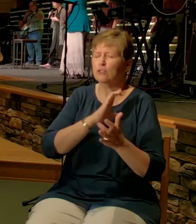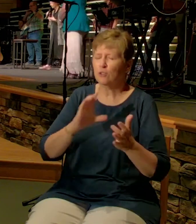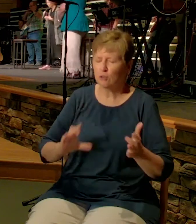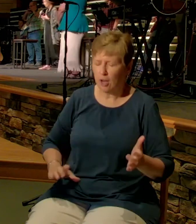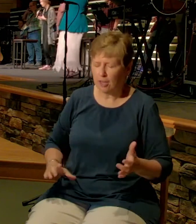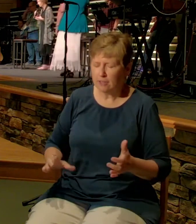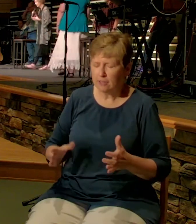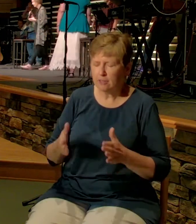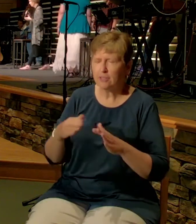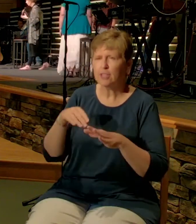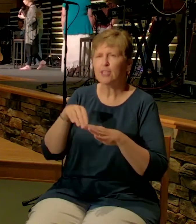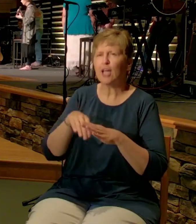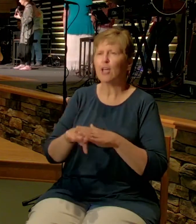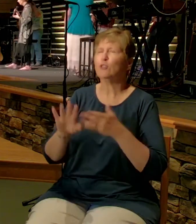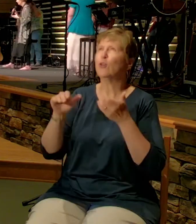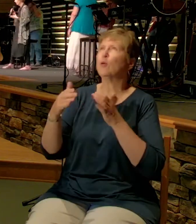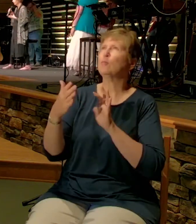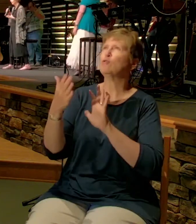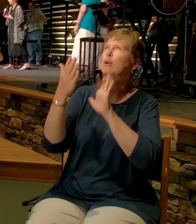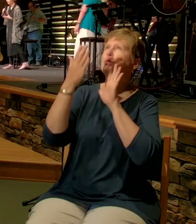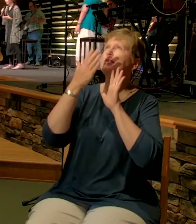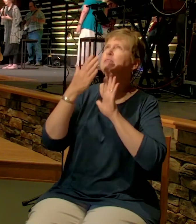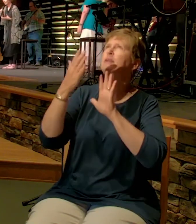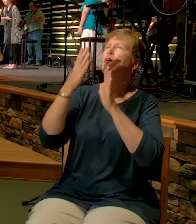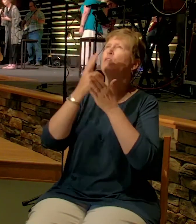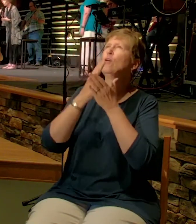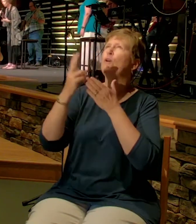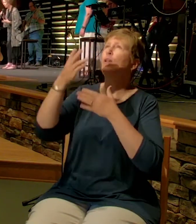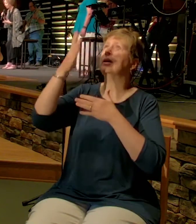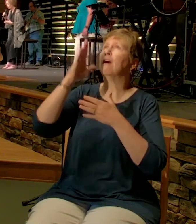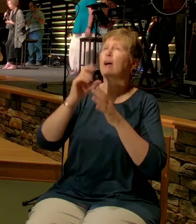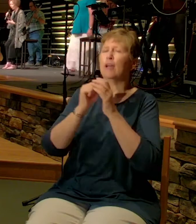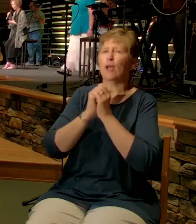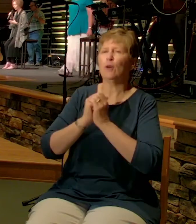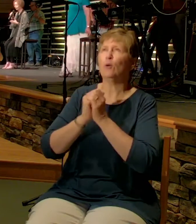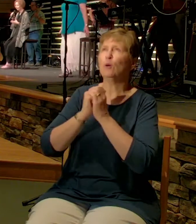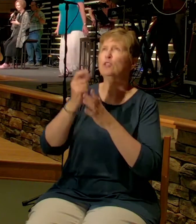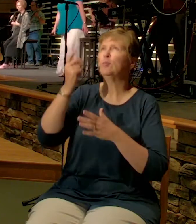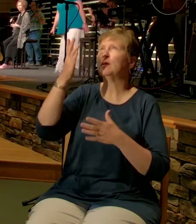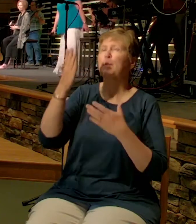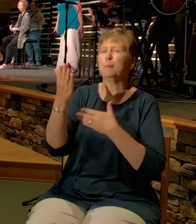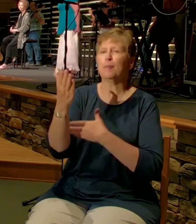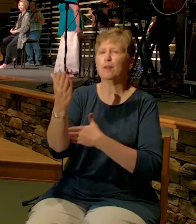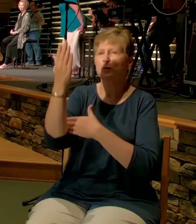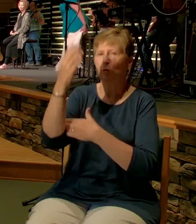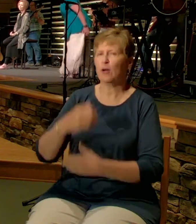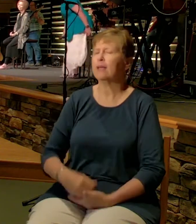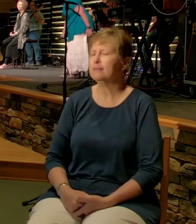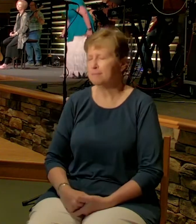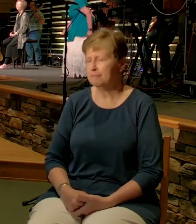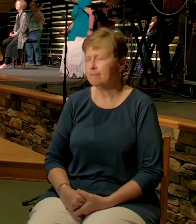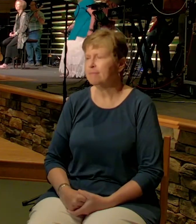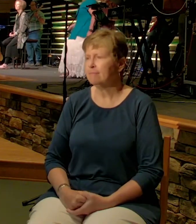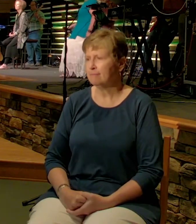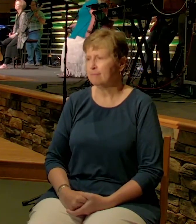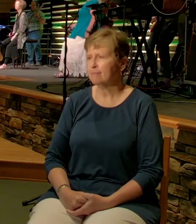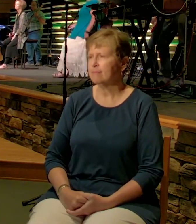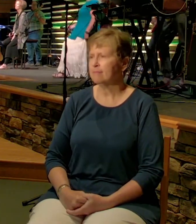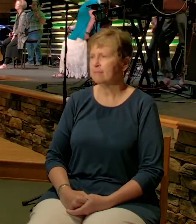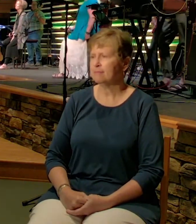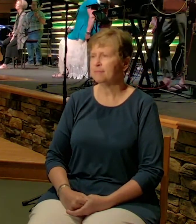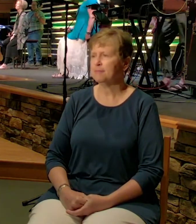enter into the presence of our holy God and worship him this morning.